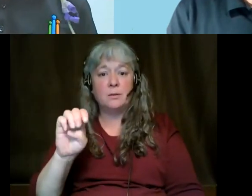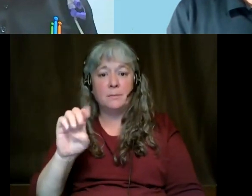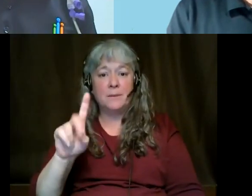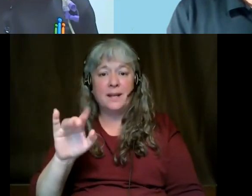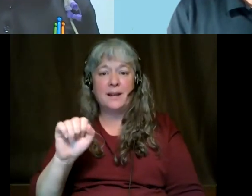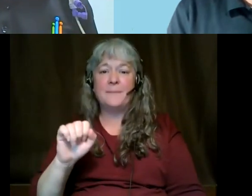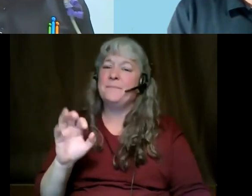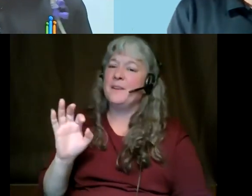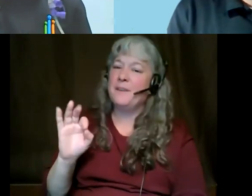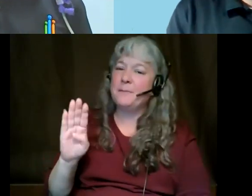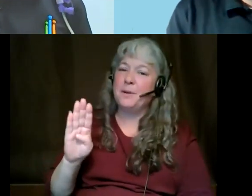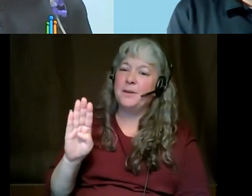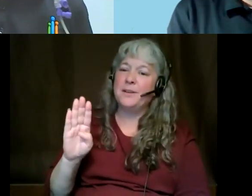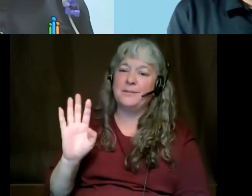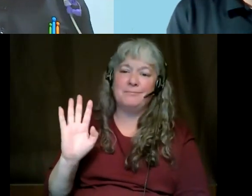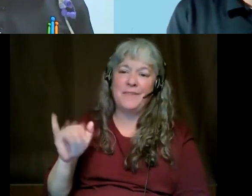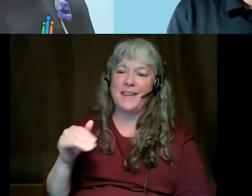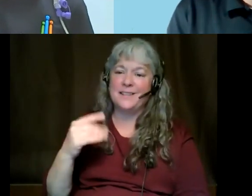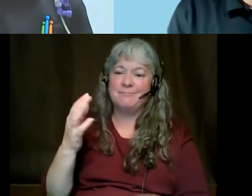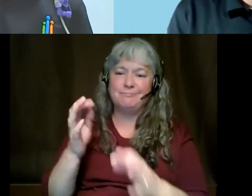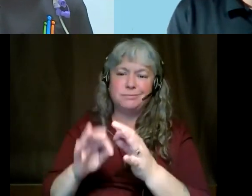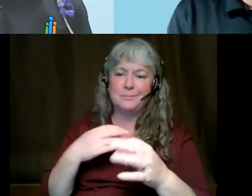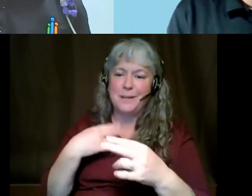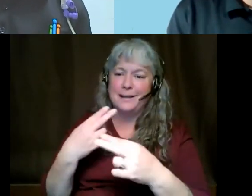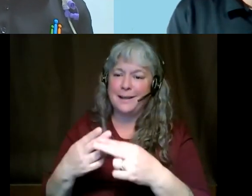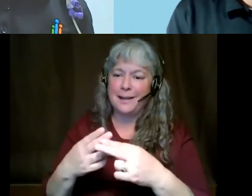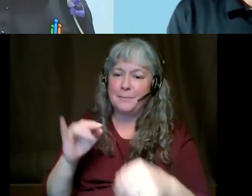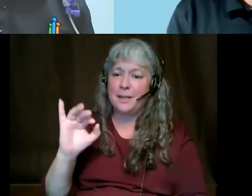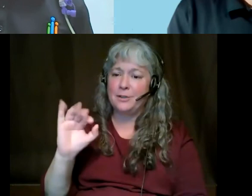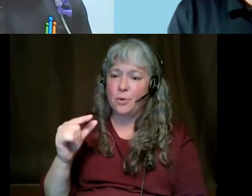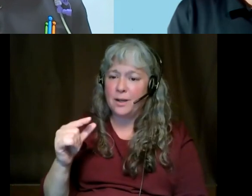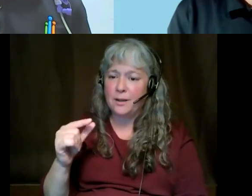Facebook, it's just my name. Instagram, it's